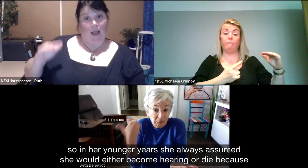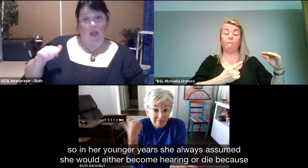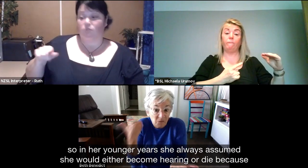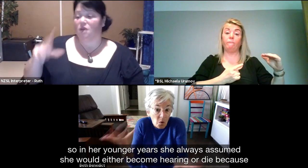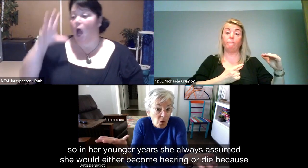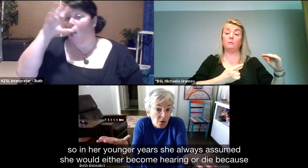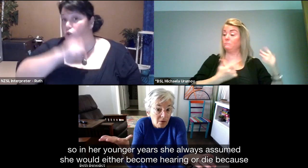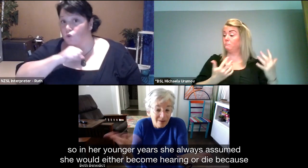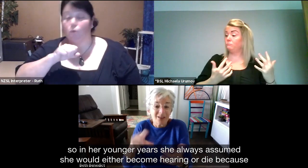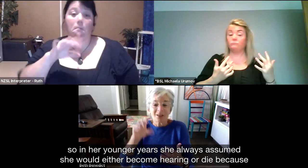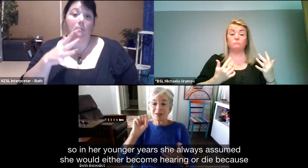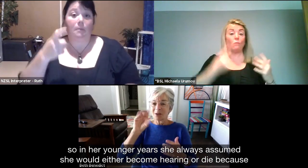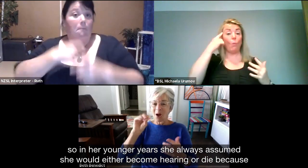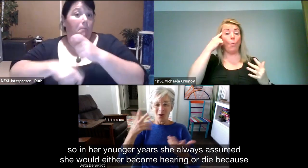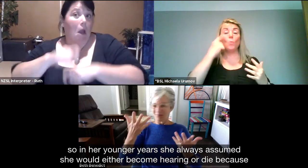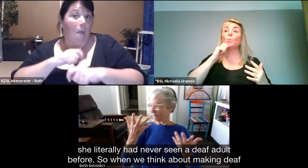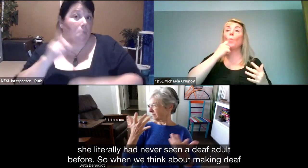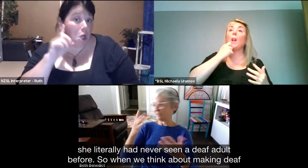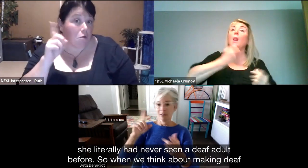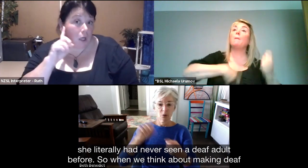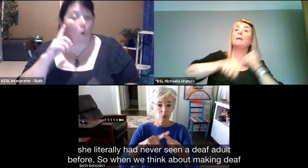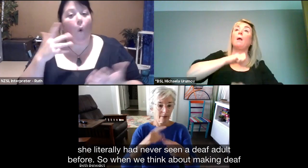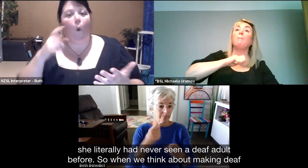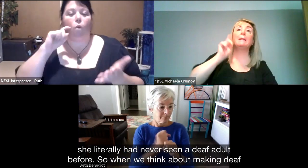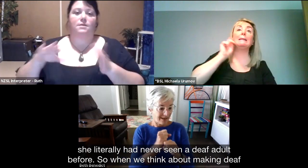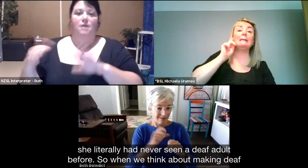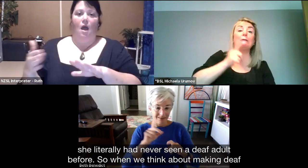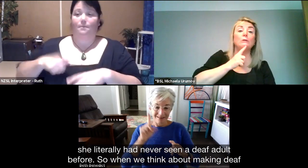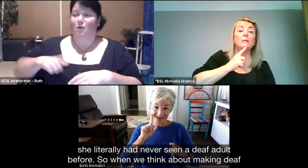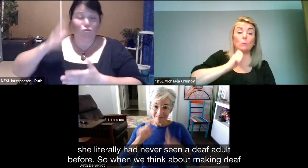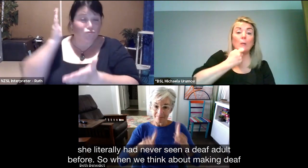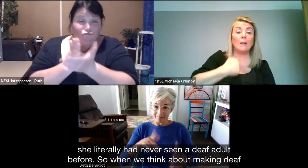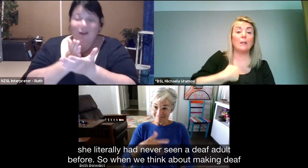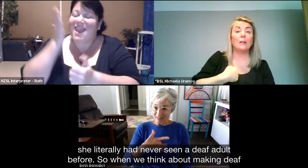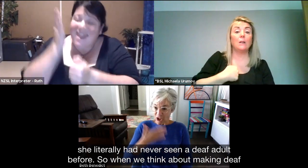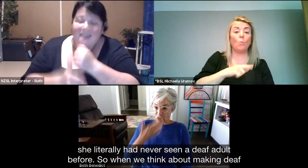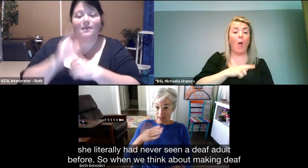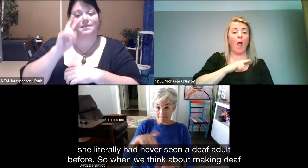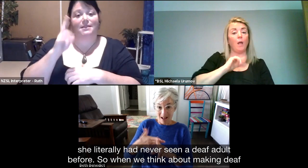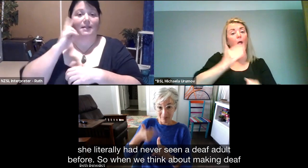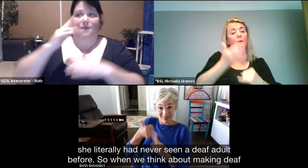become hearing or die, because she literally had never seen a deaf adult before.